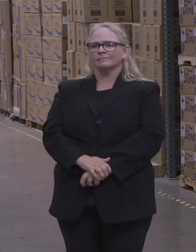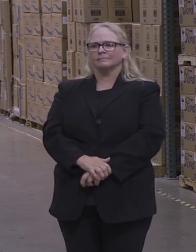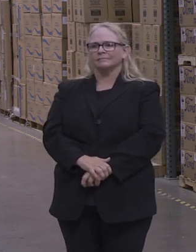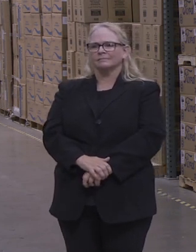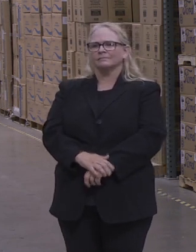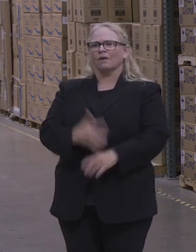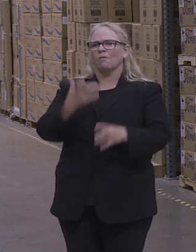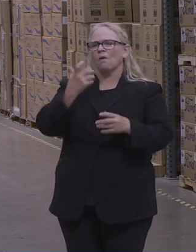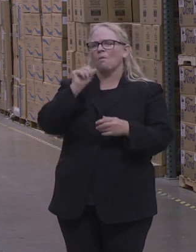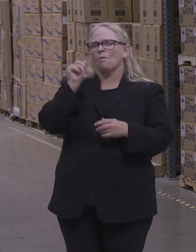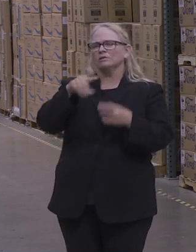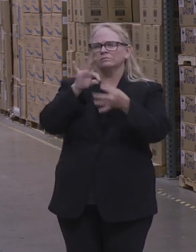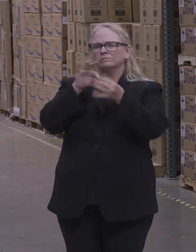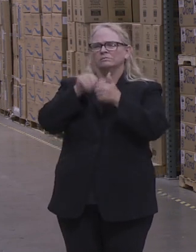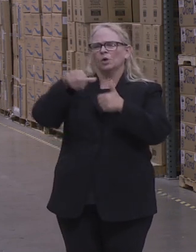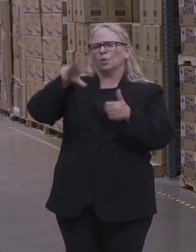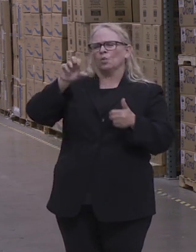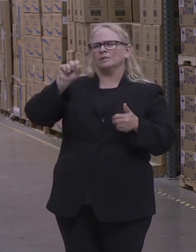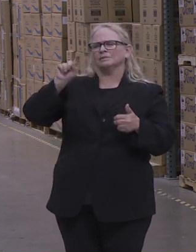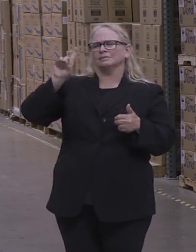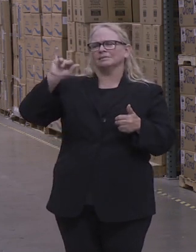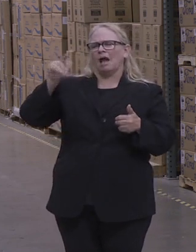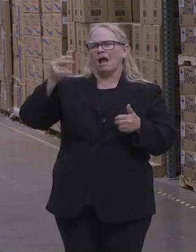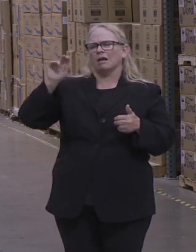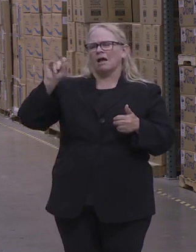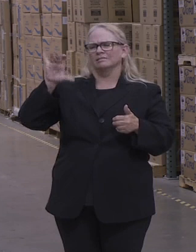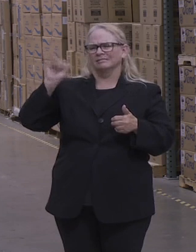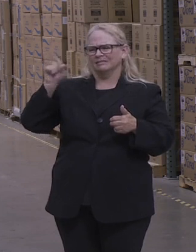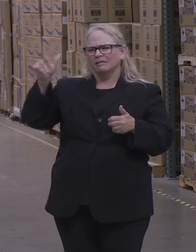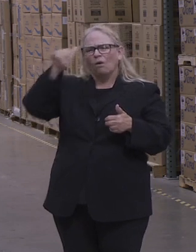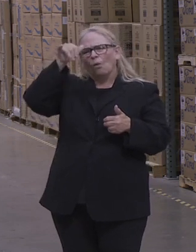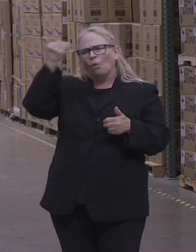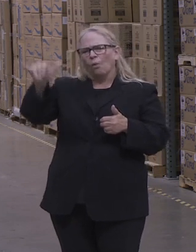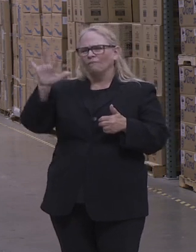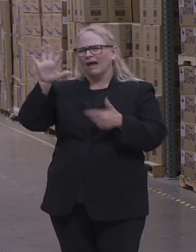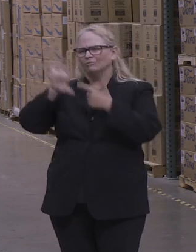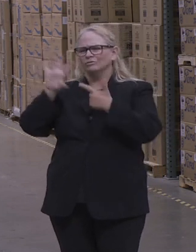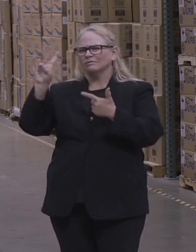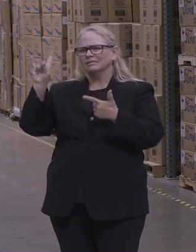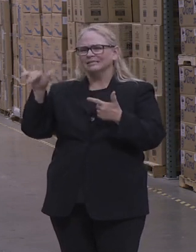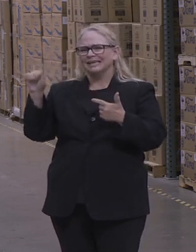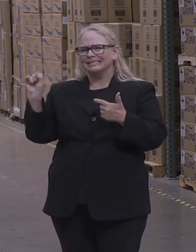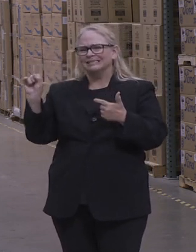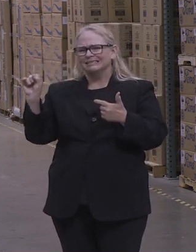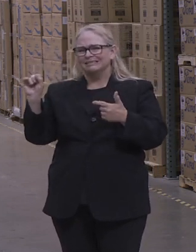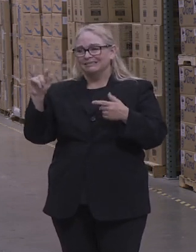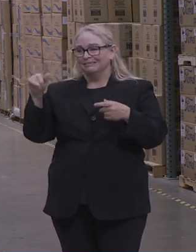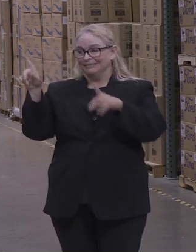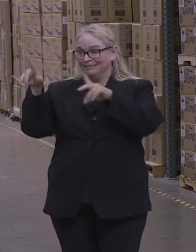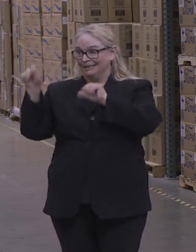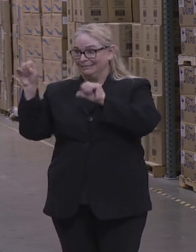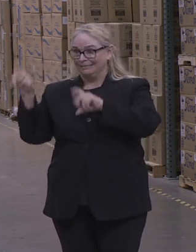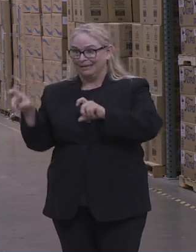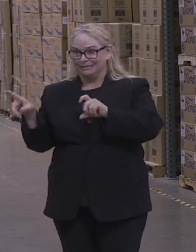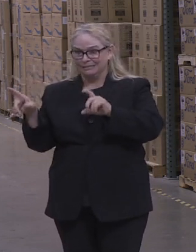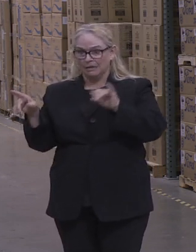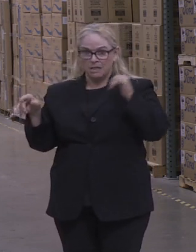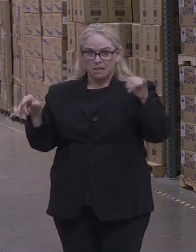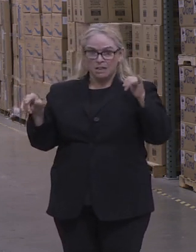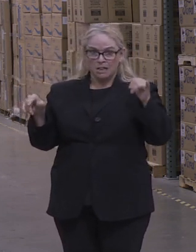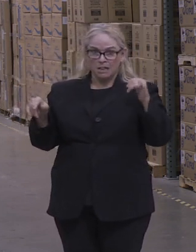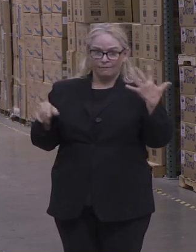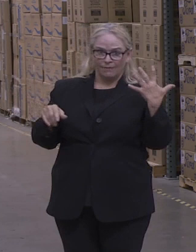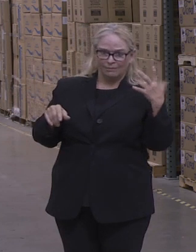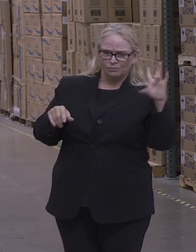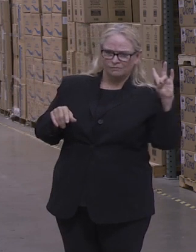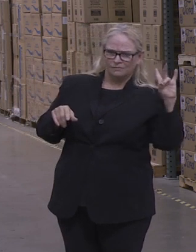and 7 days to get results for tests, for diagnostic tests right now, and I know that they're a really important